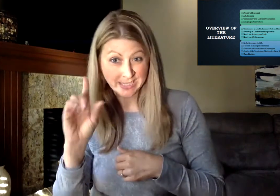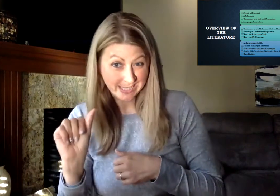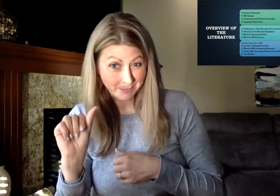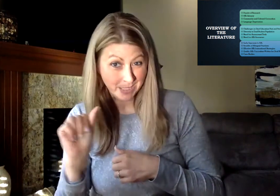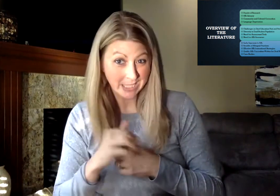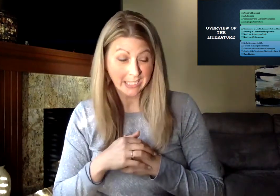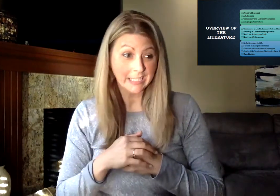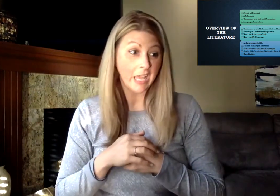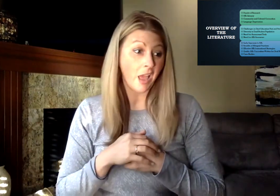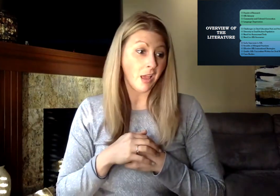other disabilities.